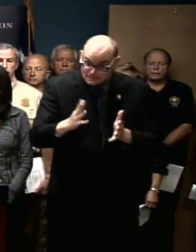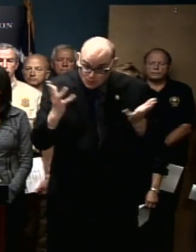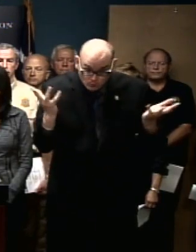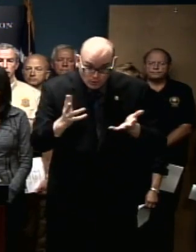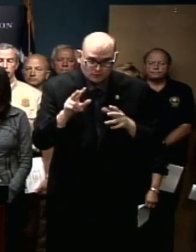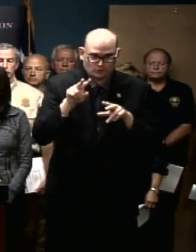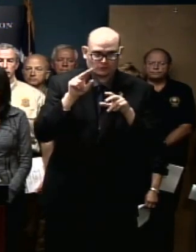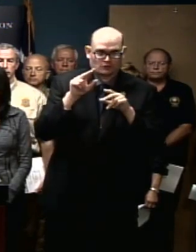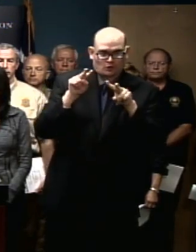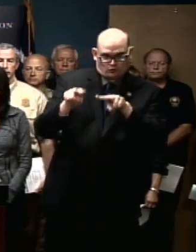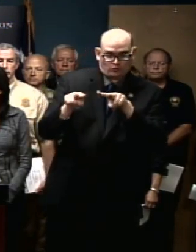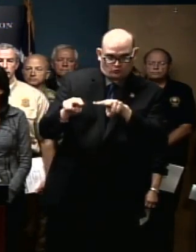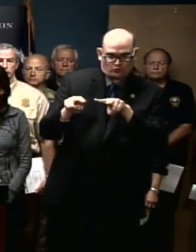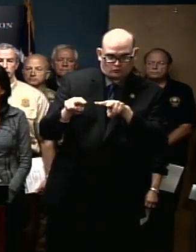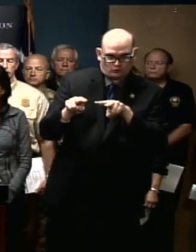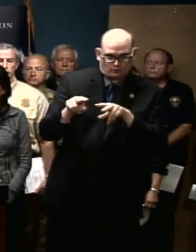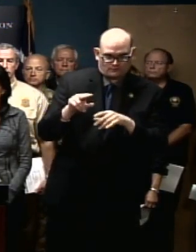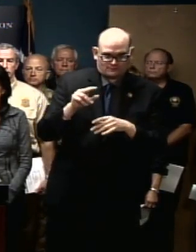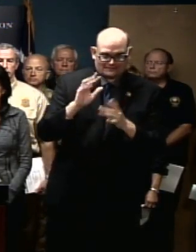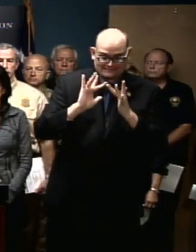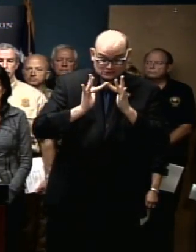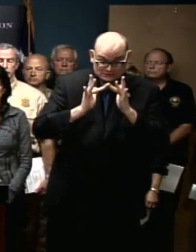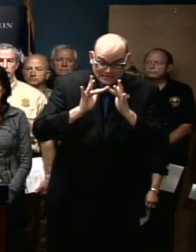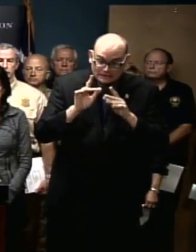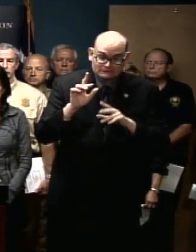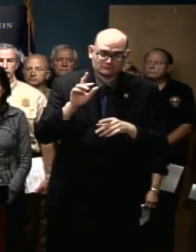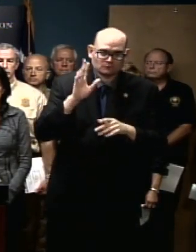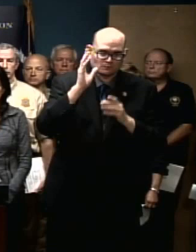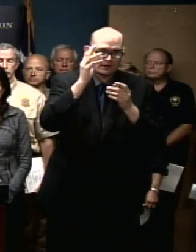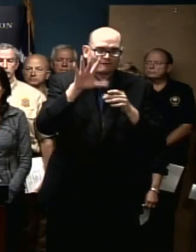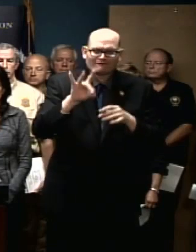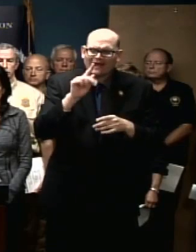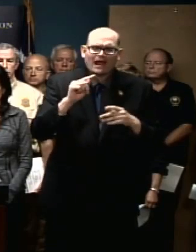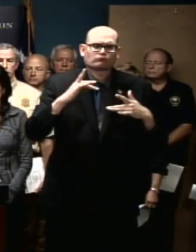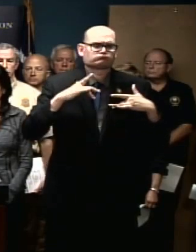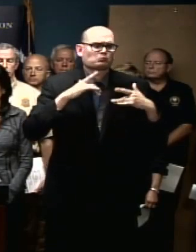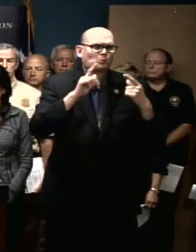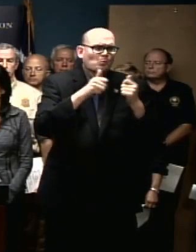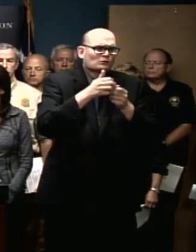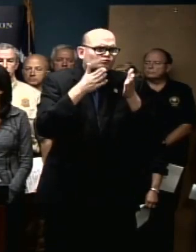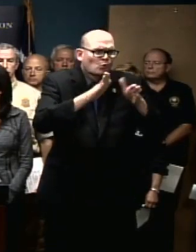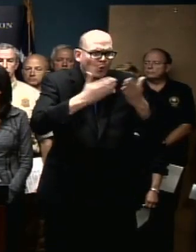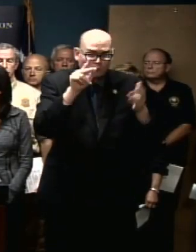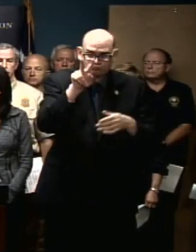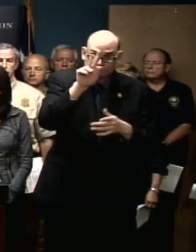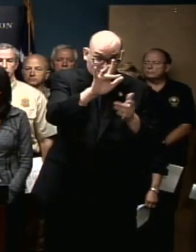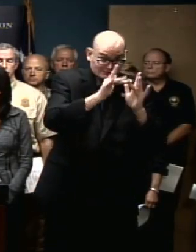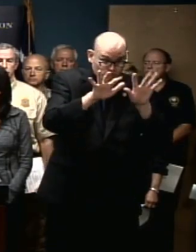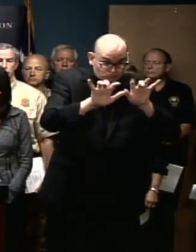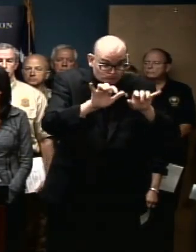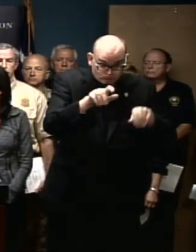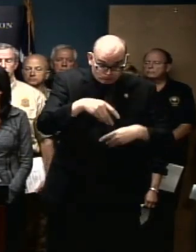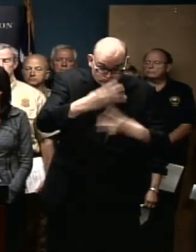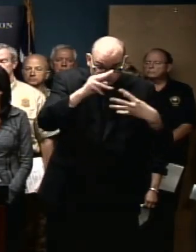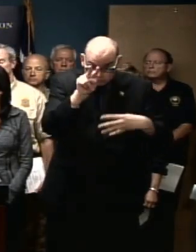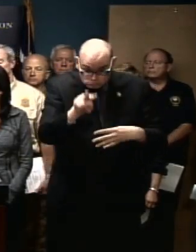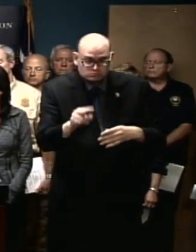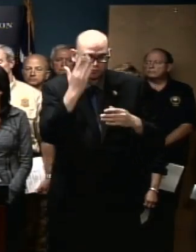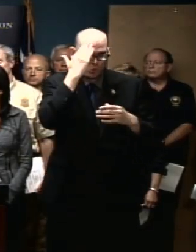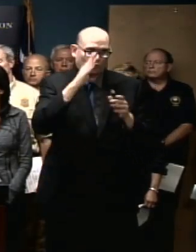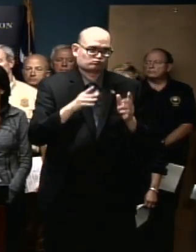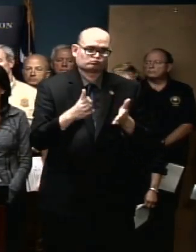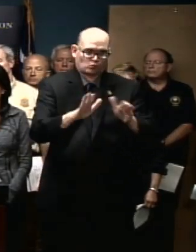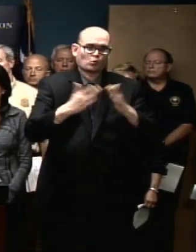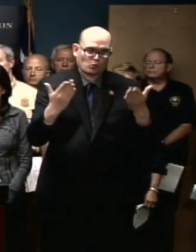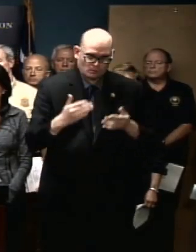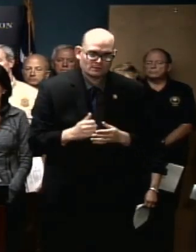there, and that will help identify which routes we're going to clear in priority order to get folks back into the areas as quickly as we can based on